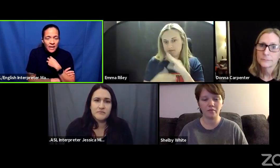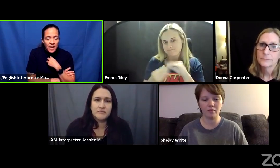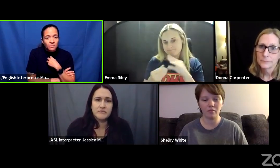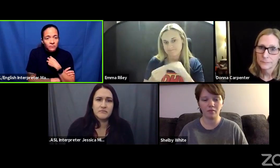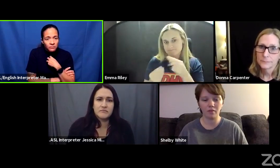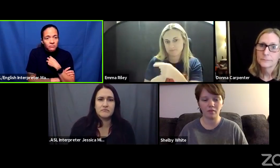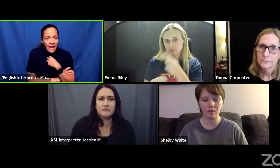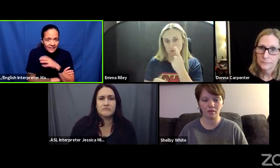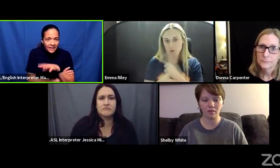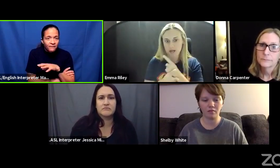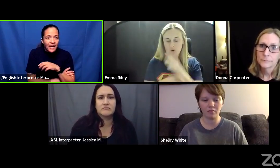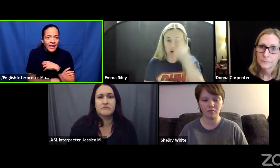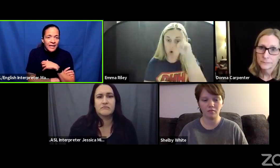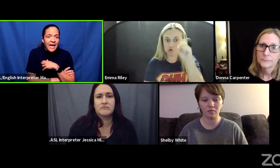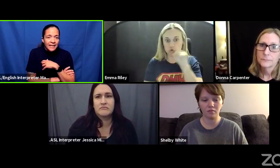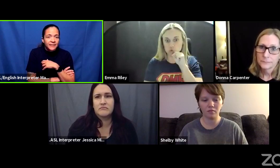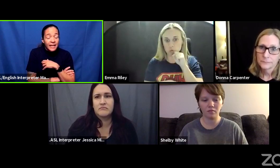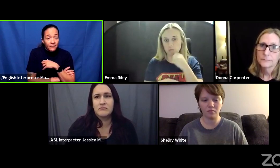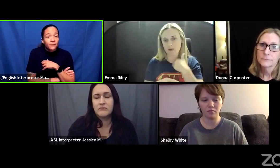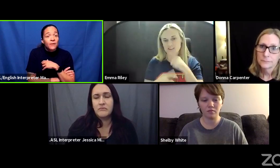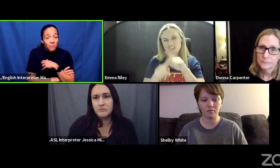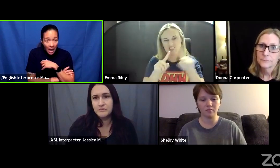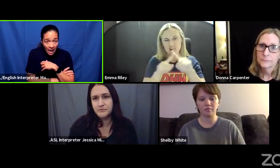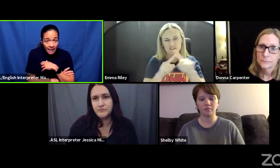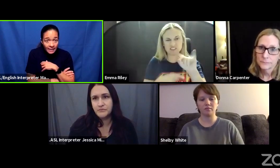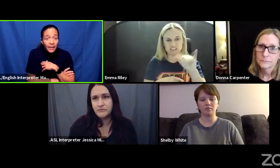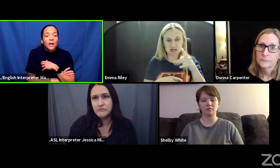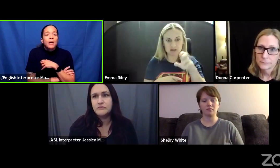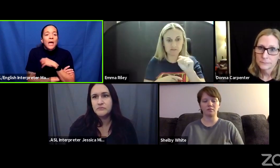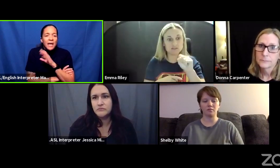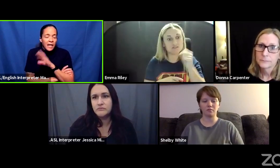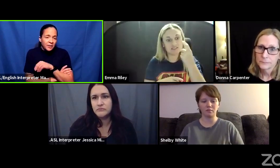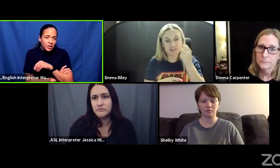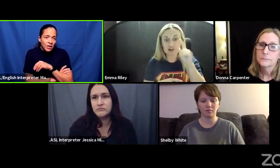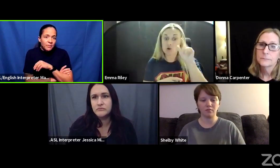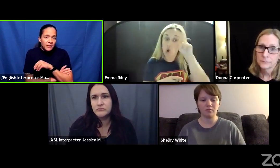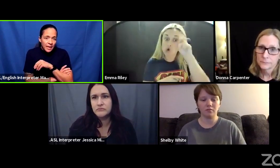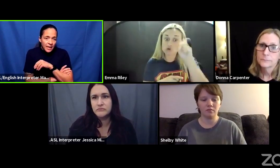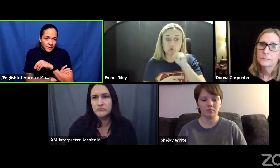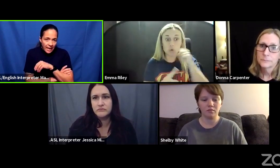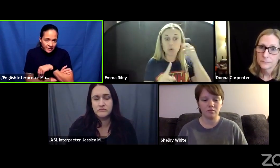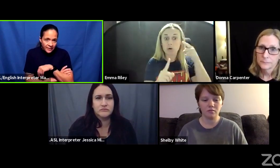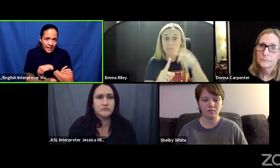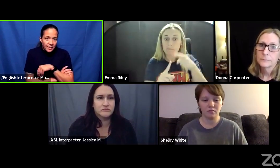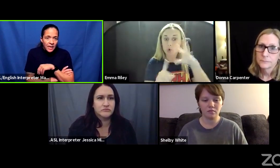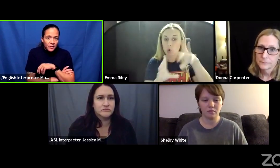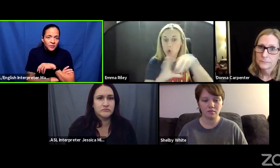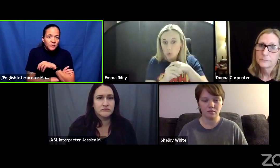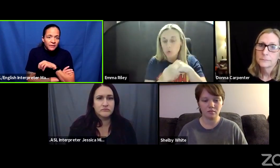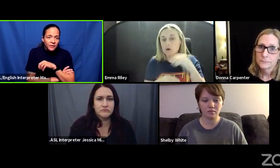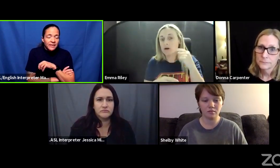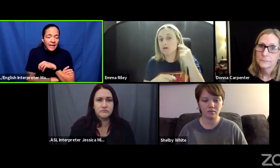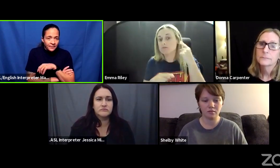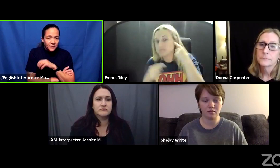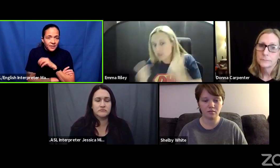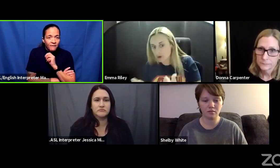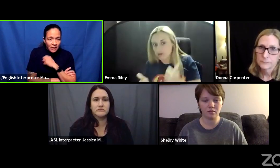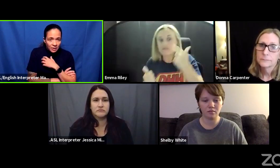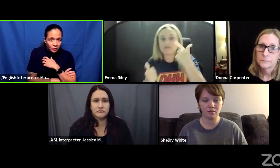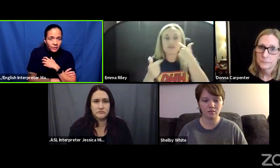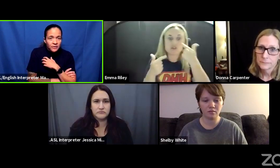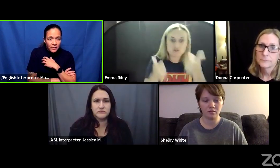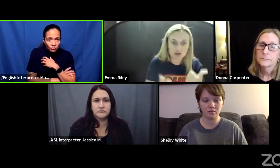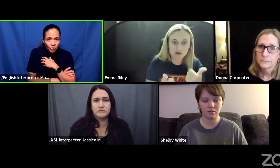now been identifying as deaf blind. And like Shelby has said, there's different types